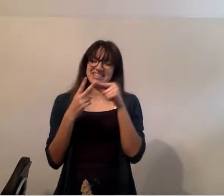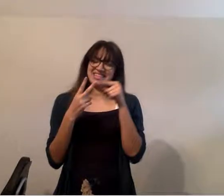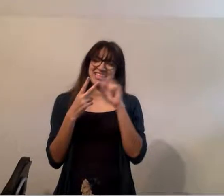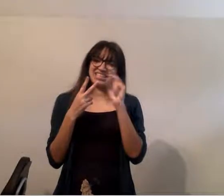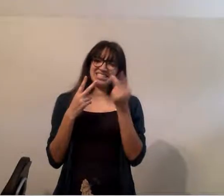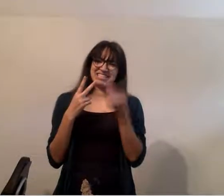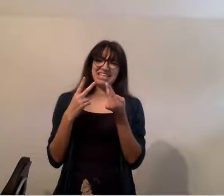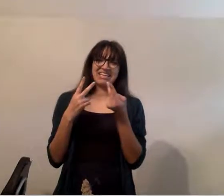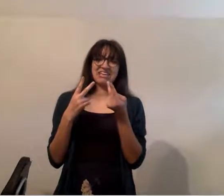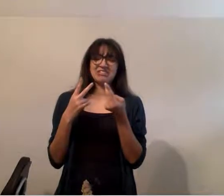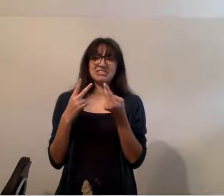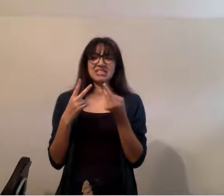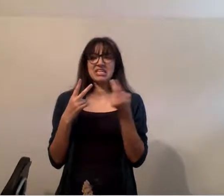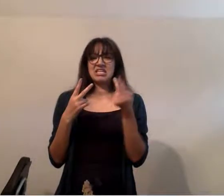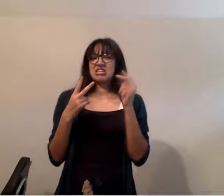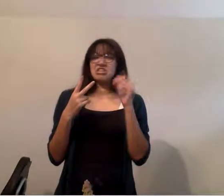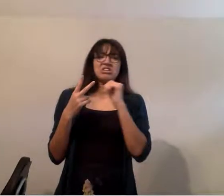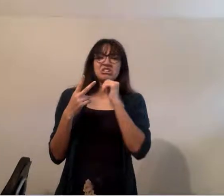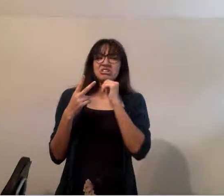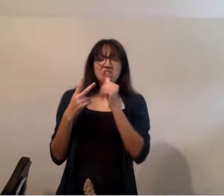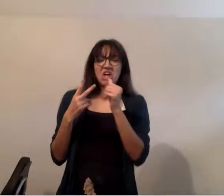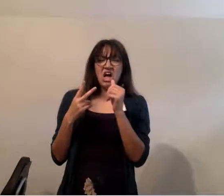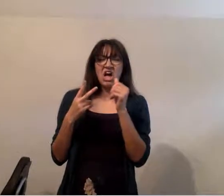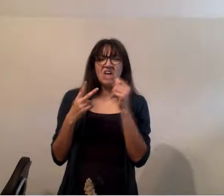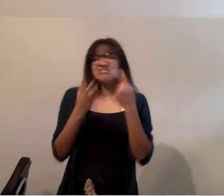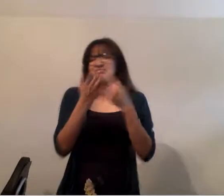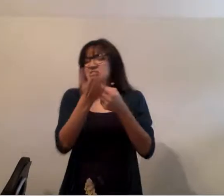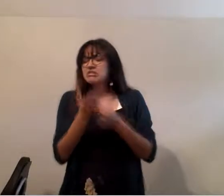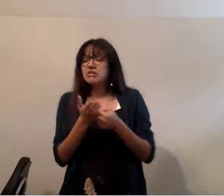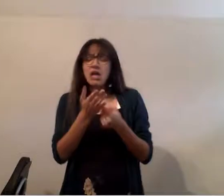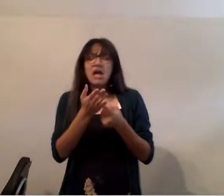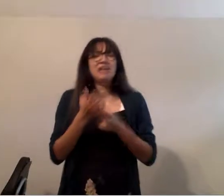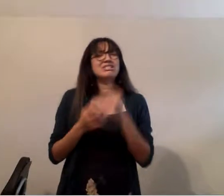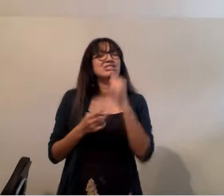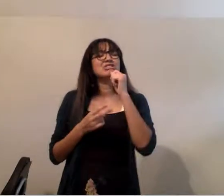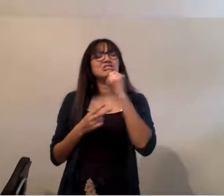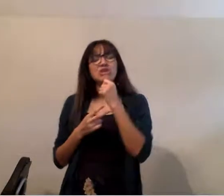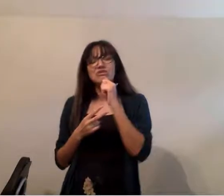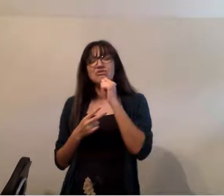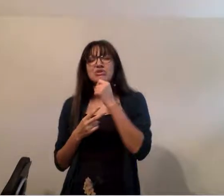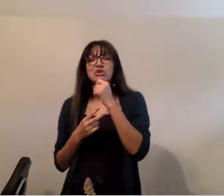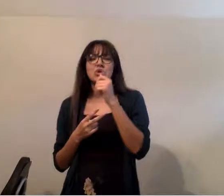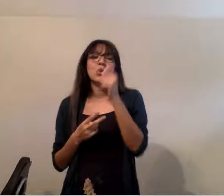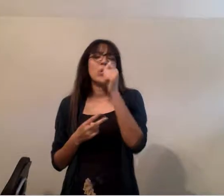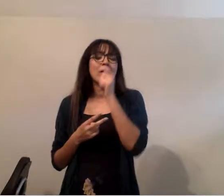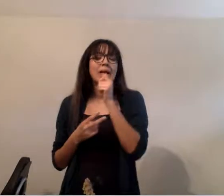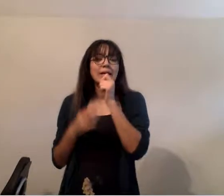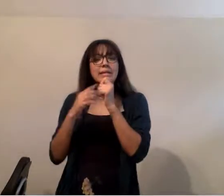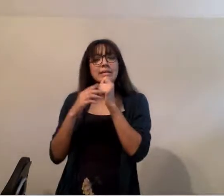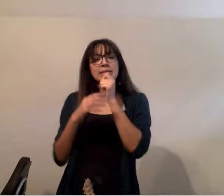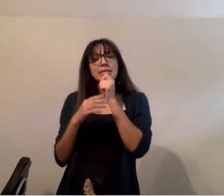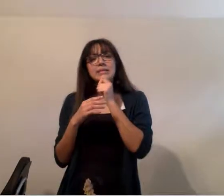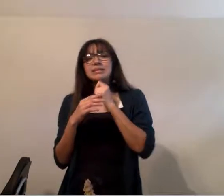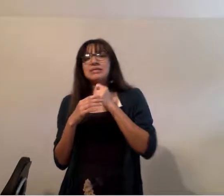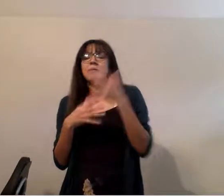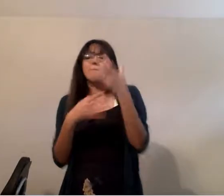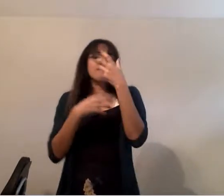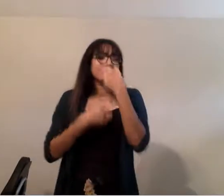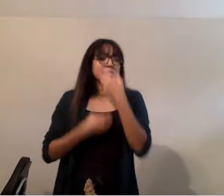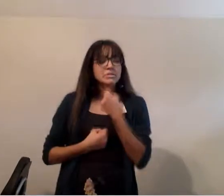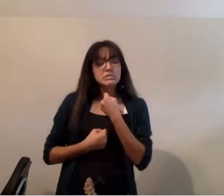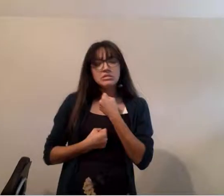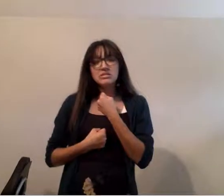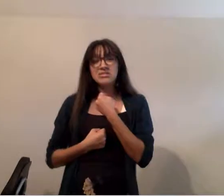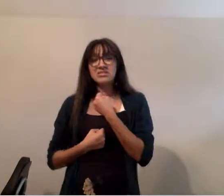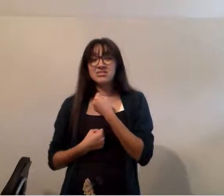than the funnier, short-term, deadline-based kind. It's usually suffered quietly and privately, and it can be the source